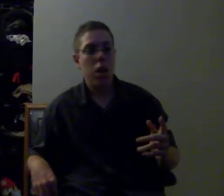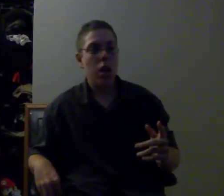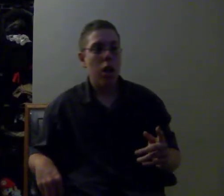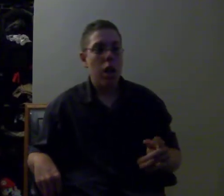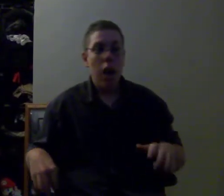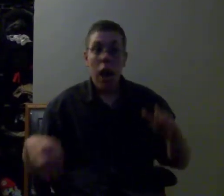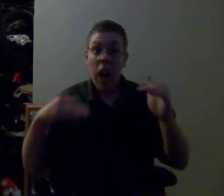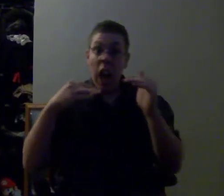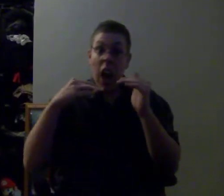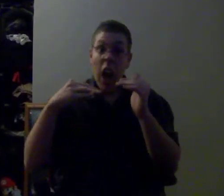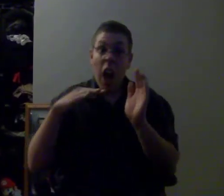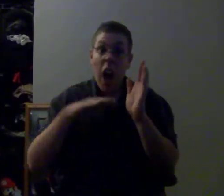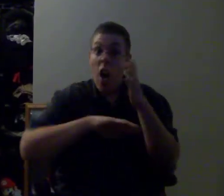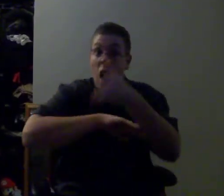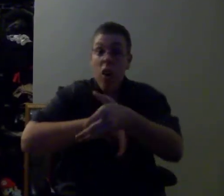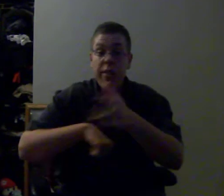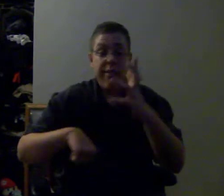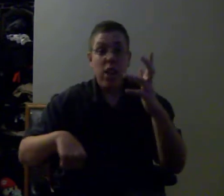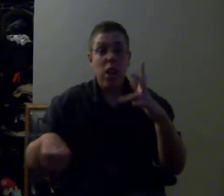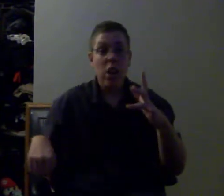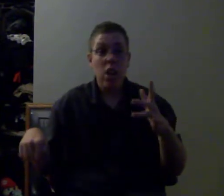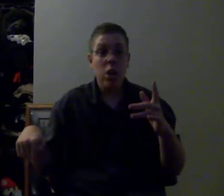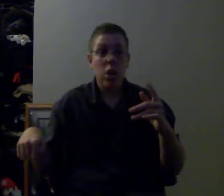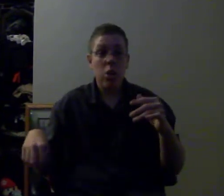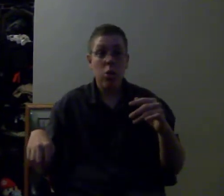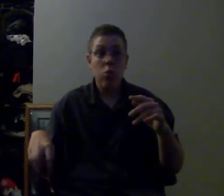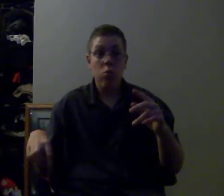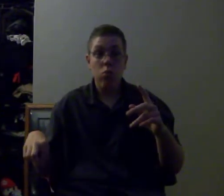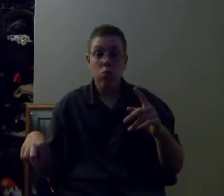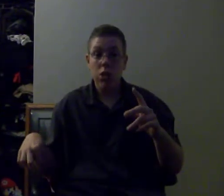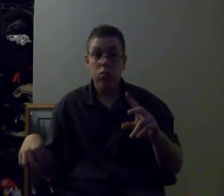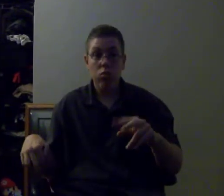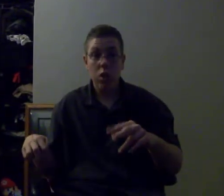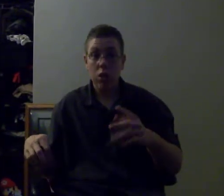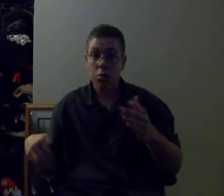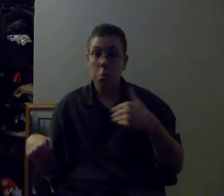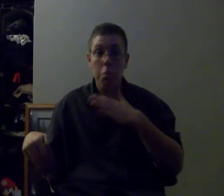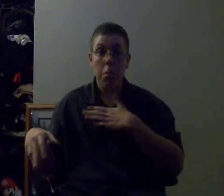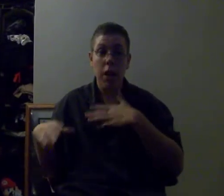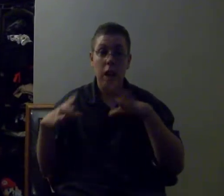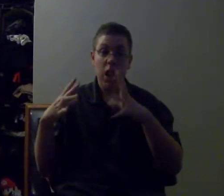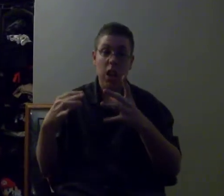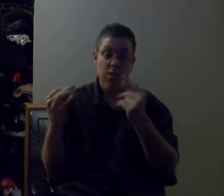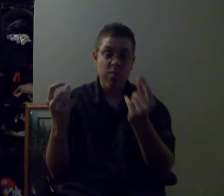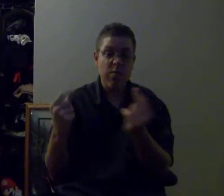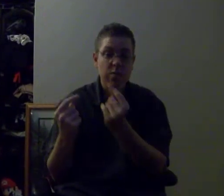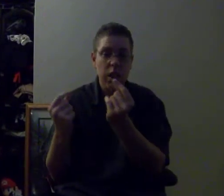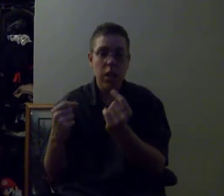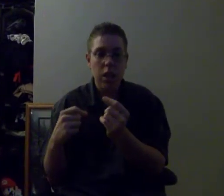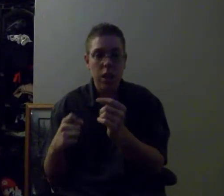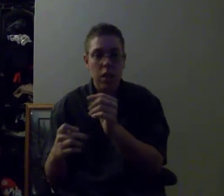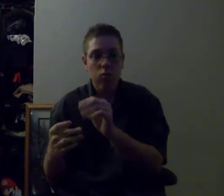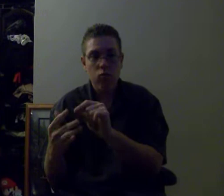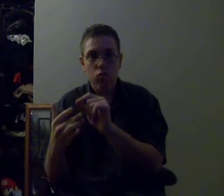then culminated in a short research paper, about a 7 to 10 page research paper. And doing